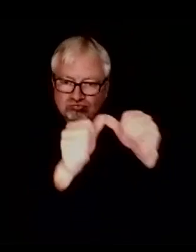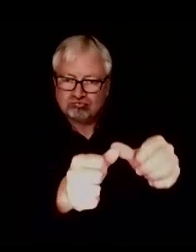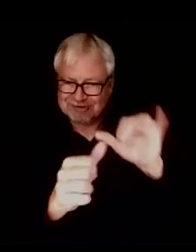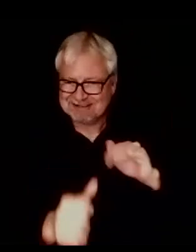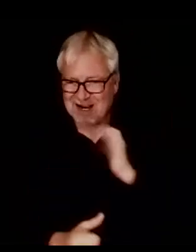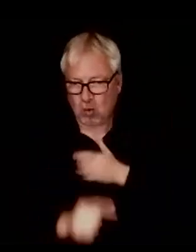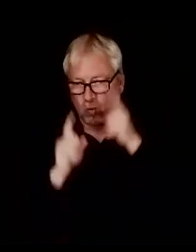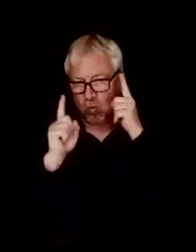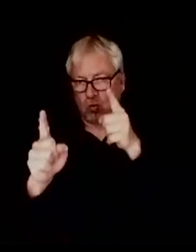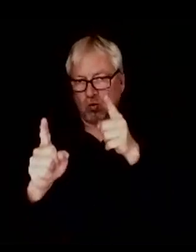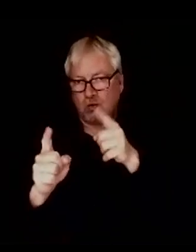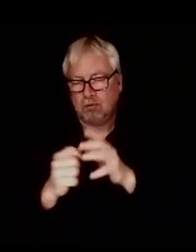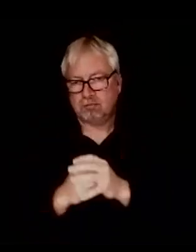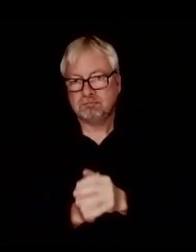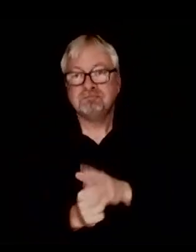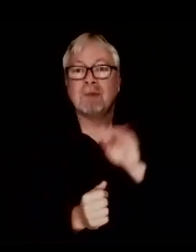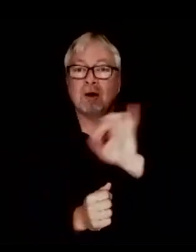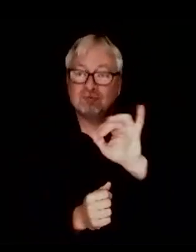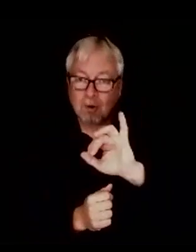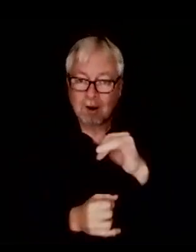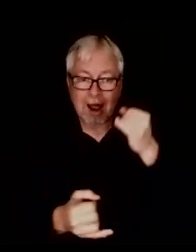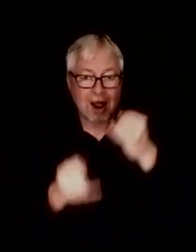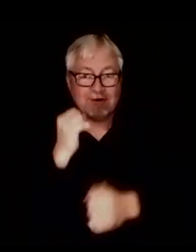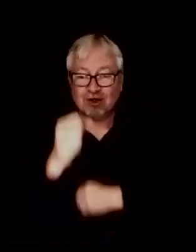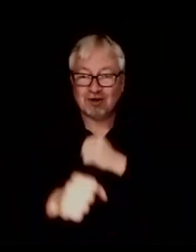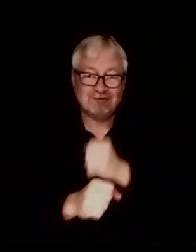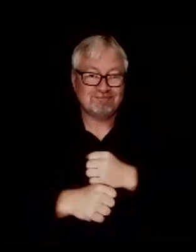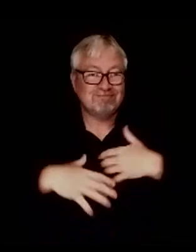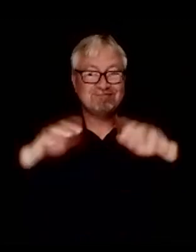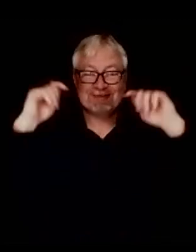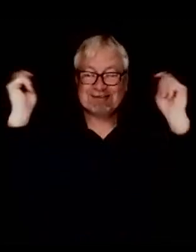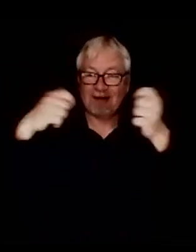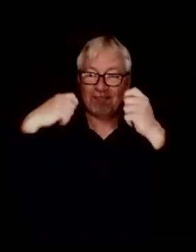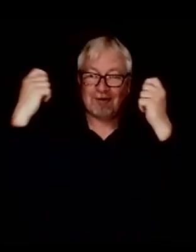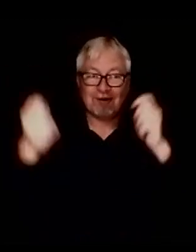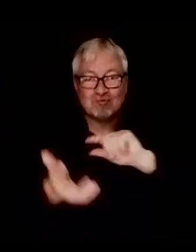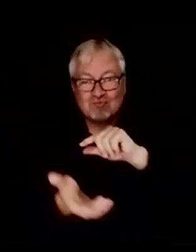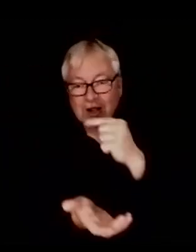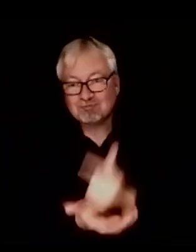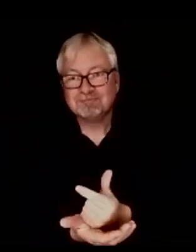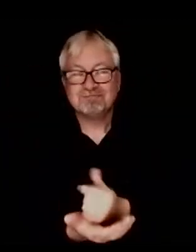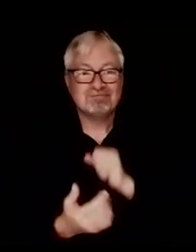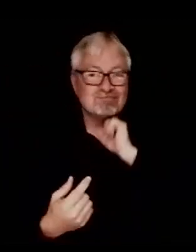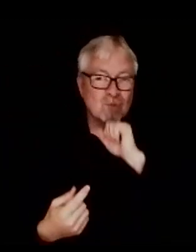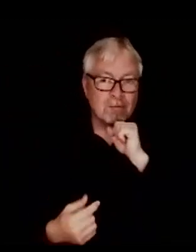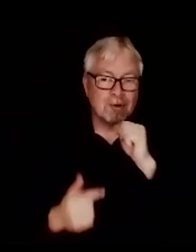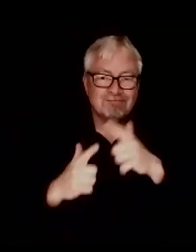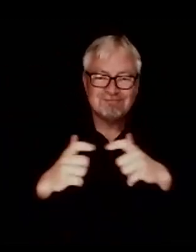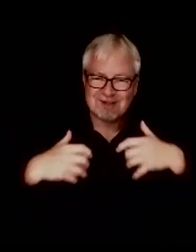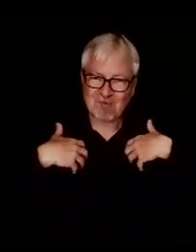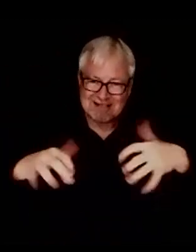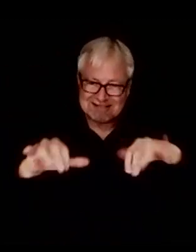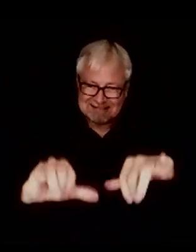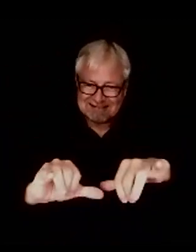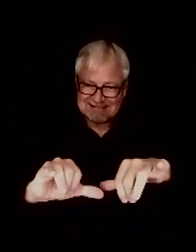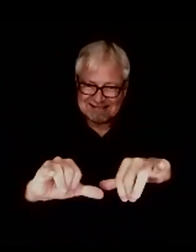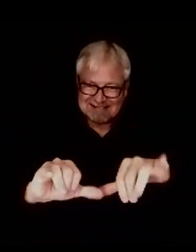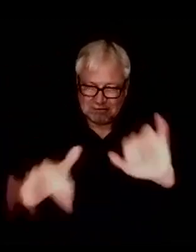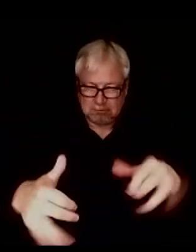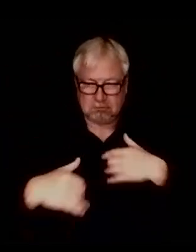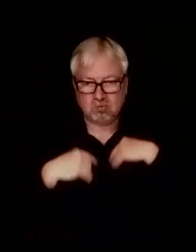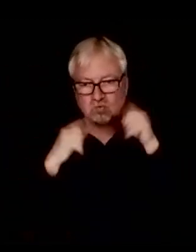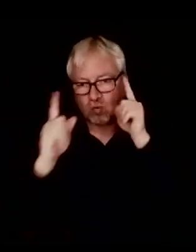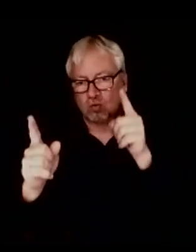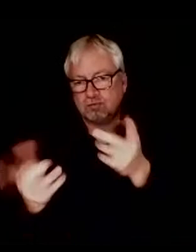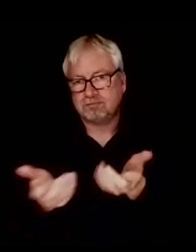ceremonies and markers of the end of the school year and the end of a K-12 career